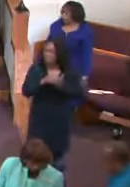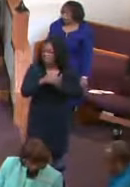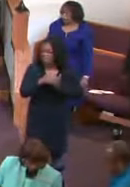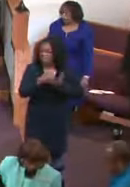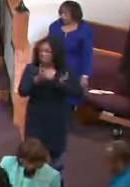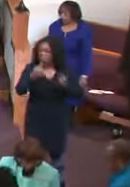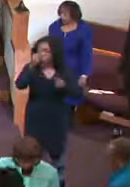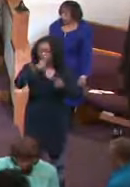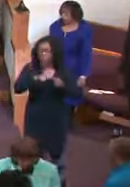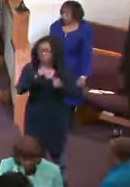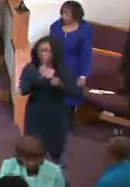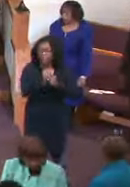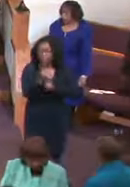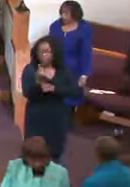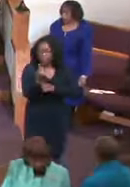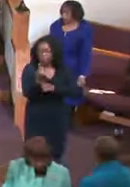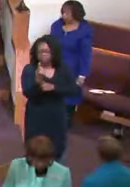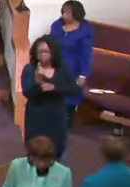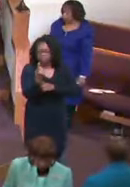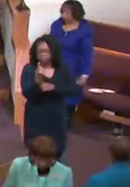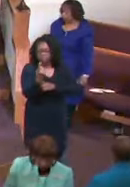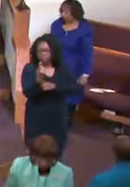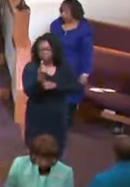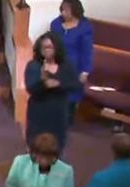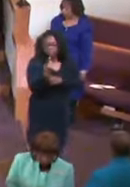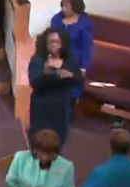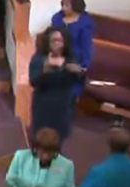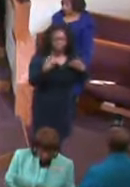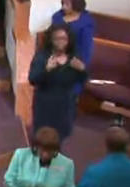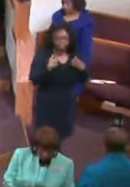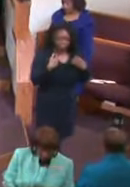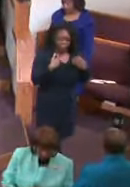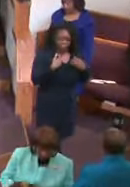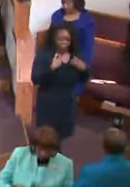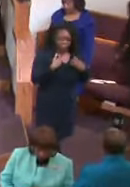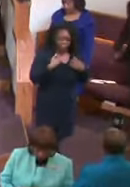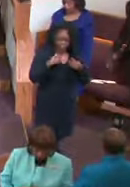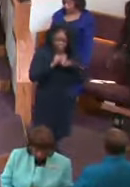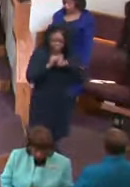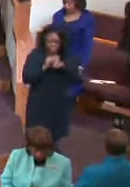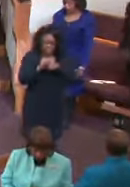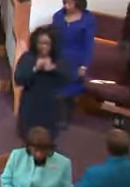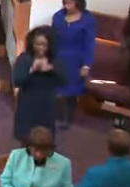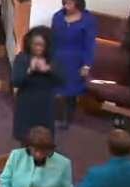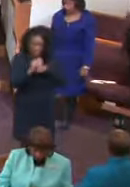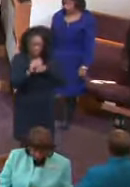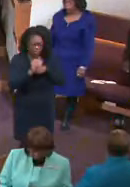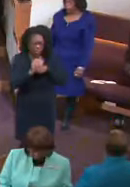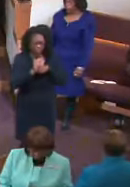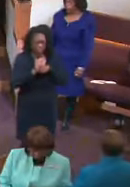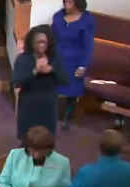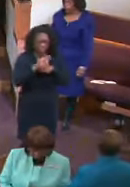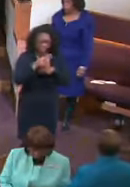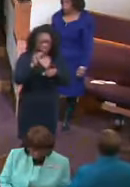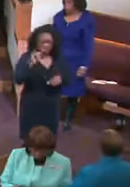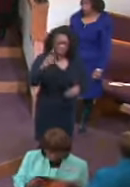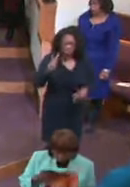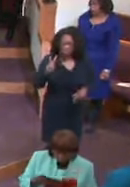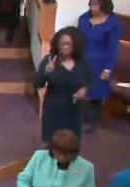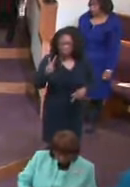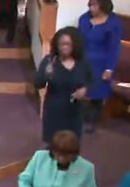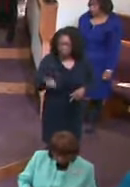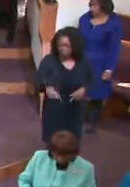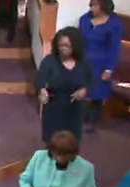want to remind everyone that they're going to have the training for the HIV for those that are staying